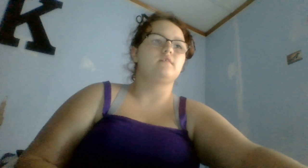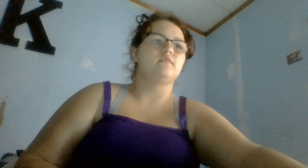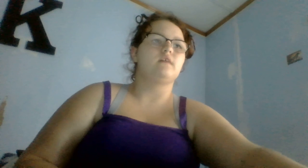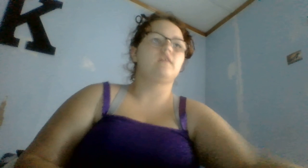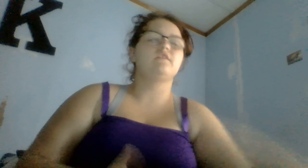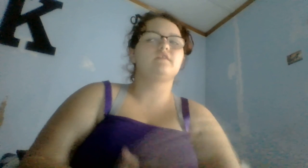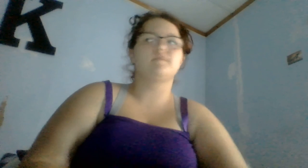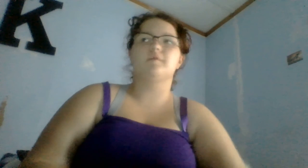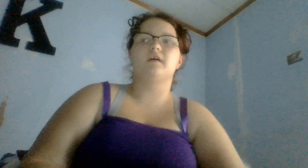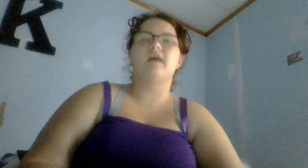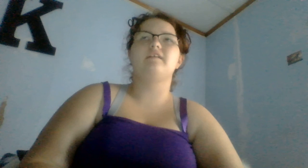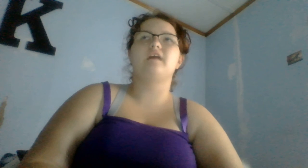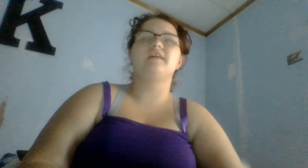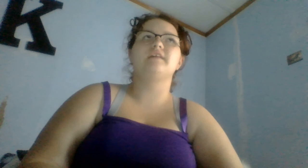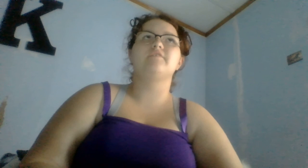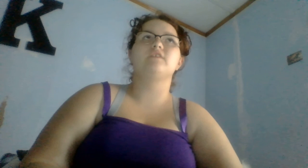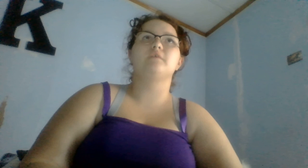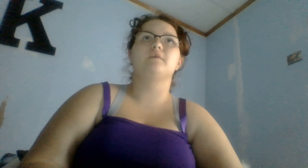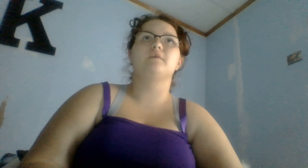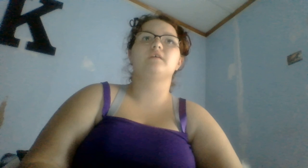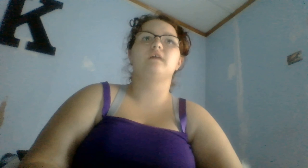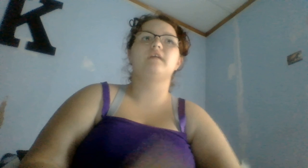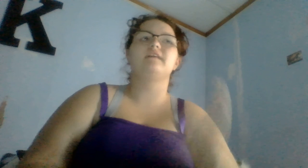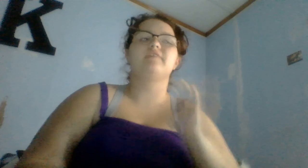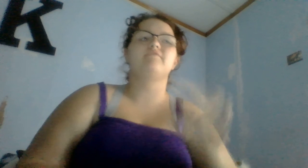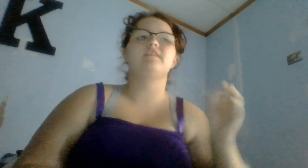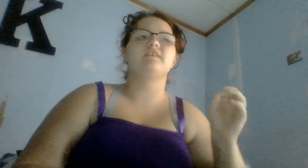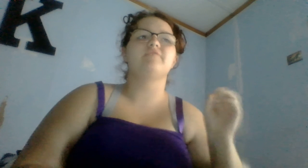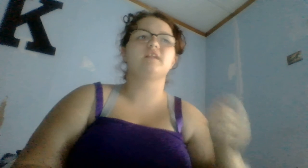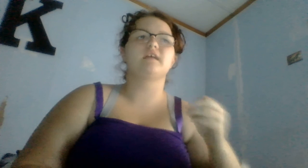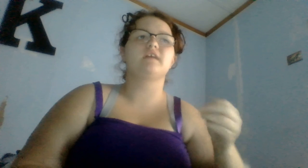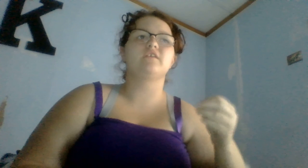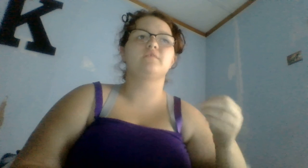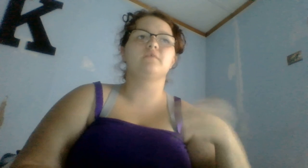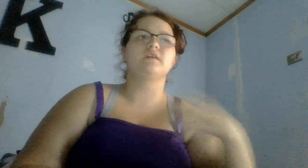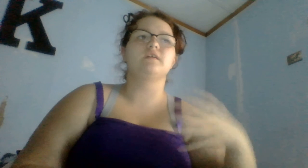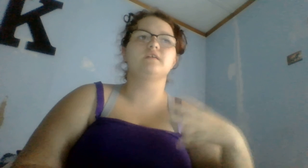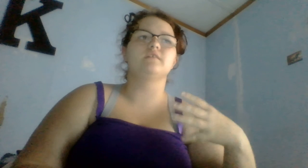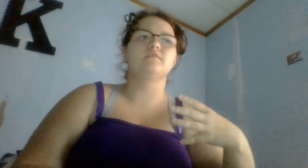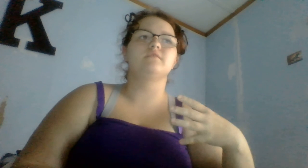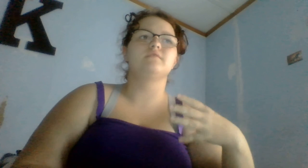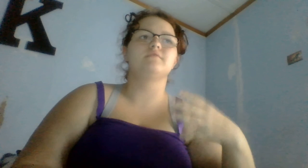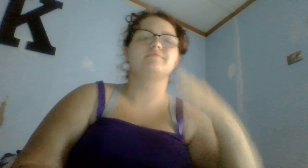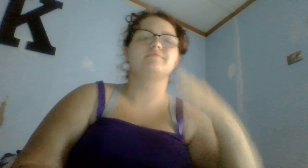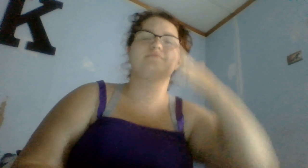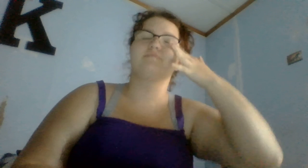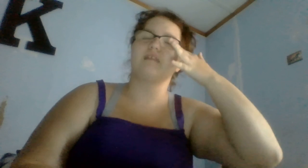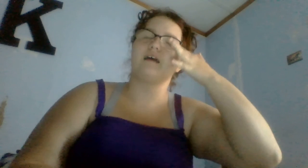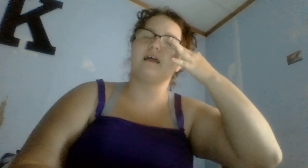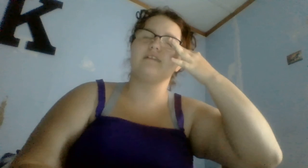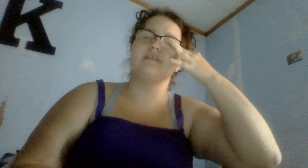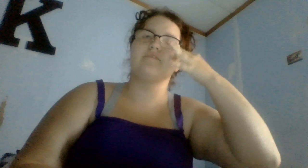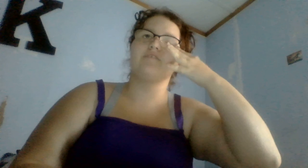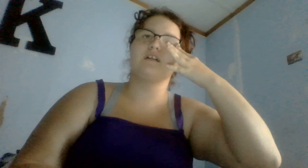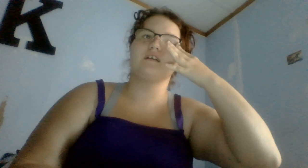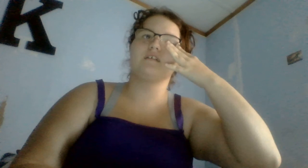i don't know if there was i i definitely know what i definitely feel like i wanted to i definitely feel like